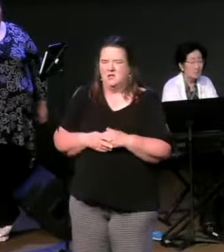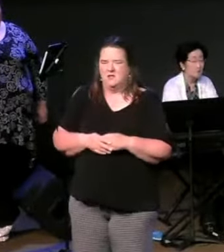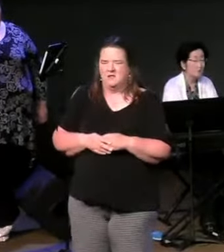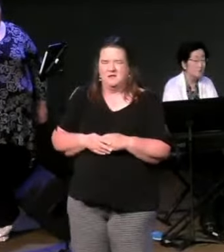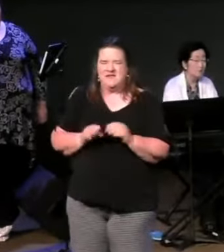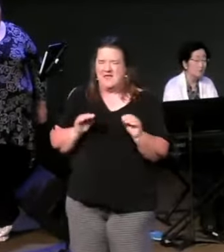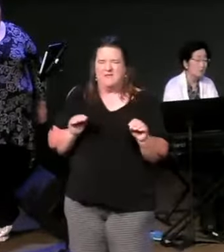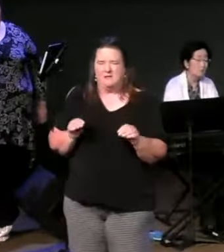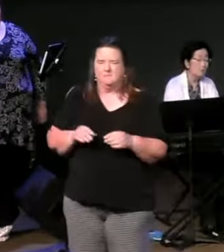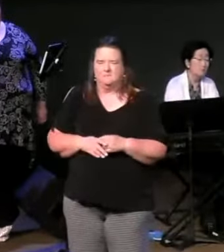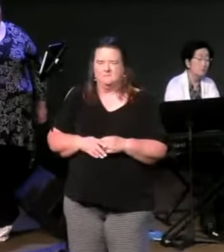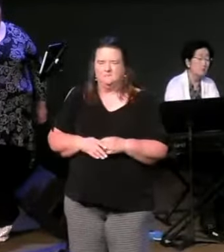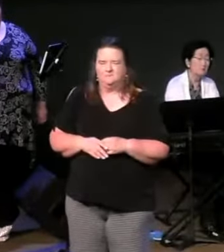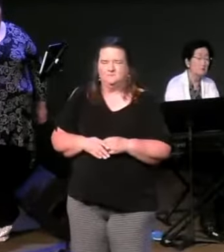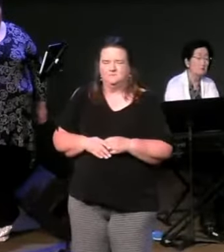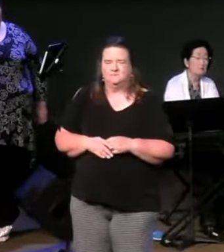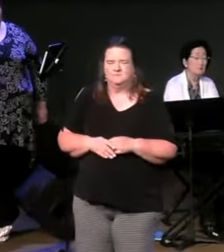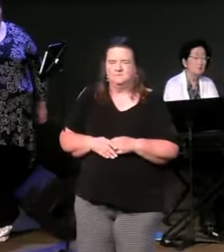anything.